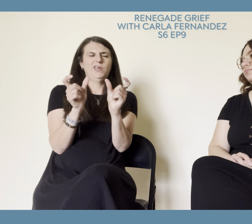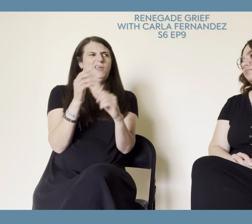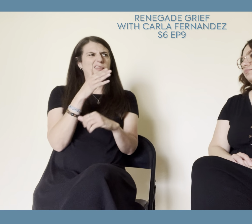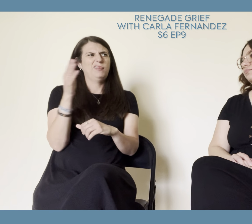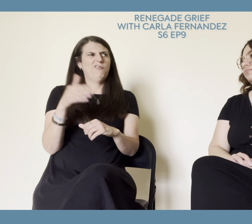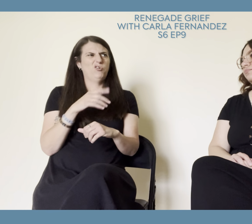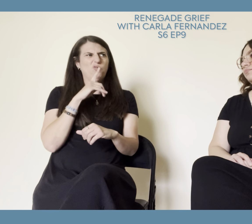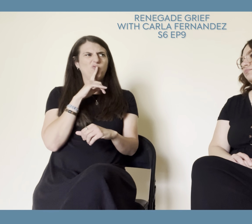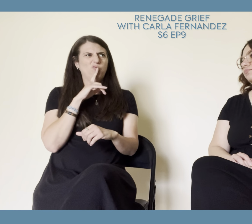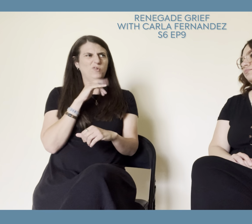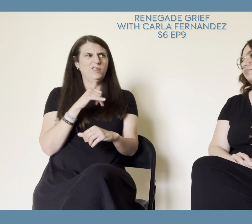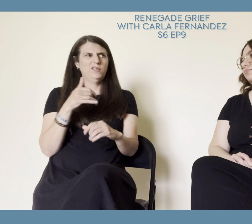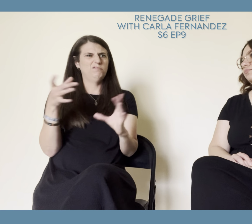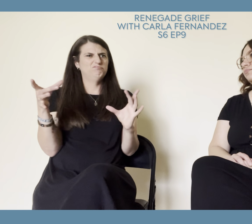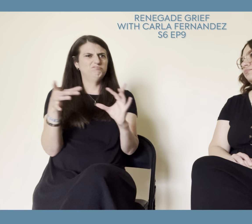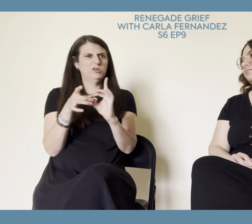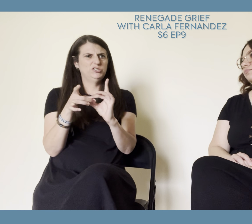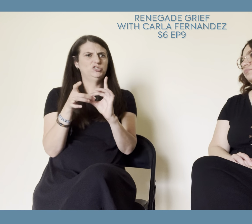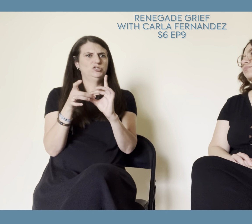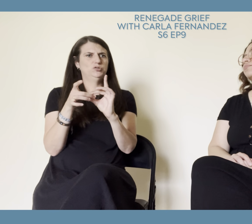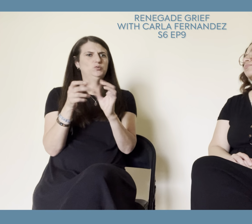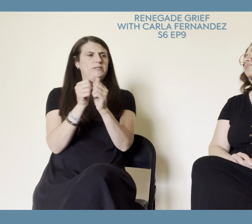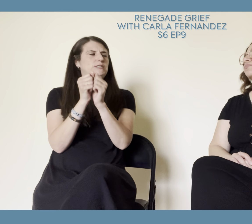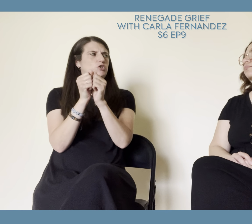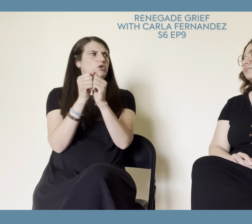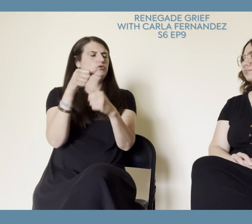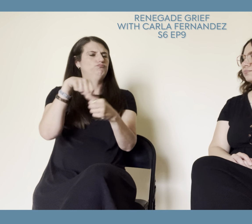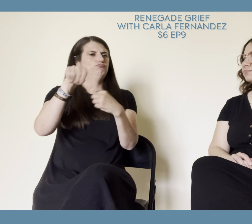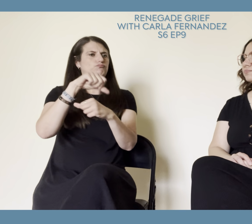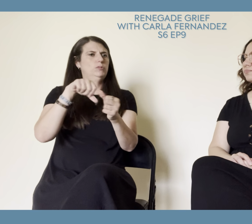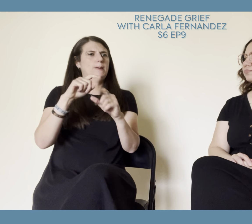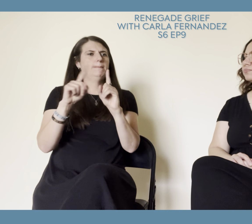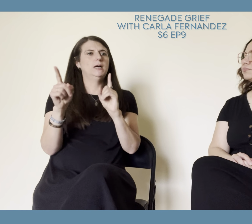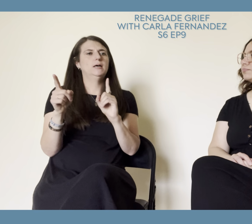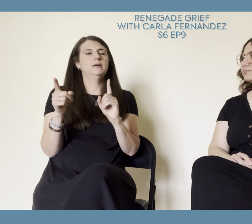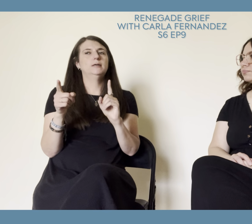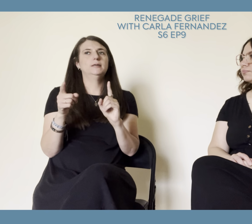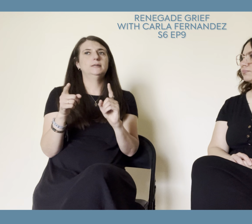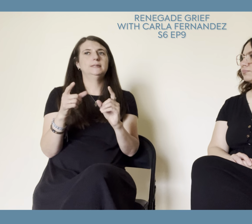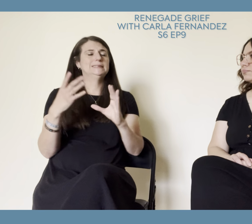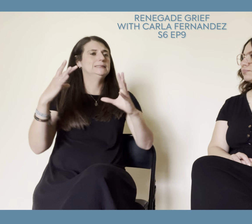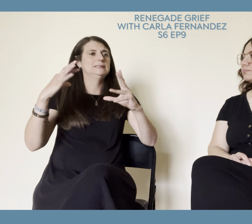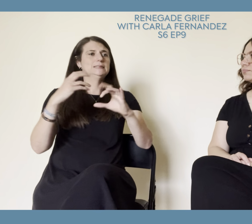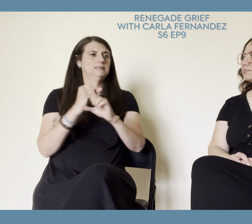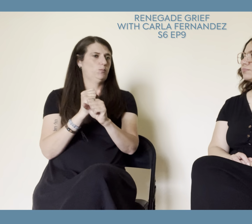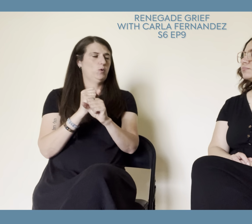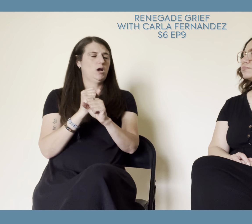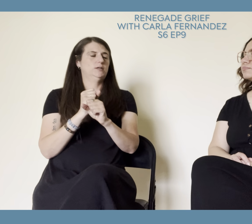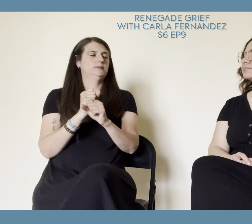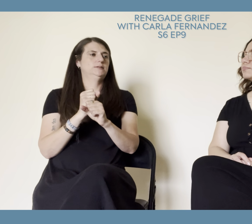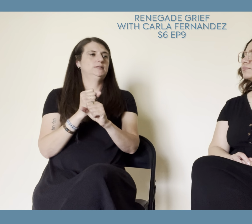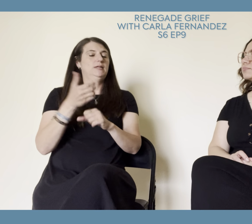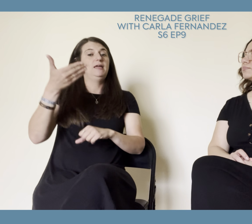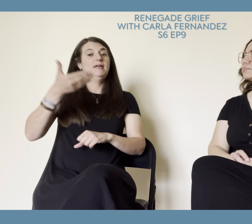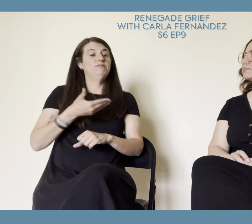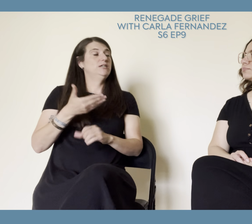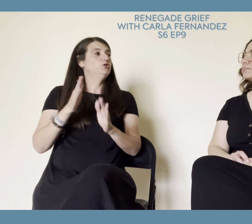are rarely put in relationship to one another, but that really summarize to me the invitation of the book, which